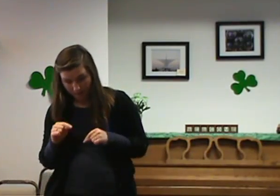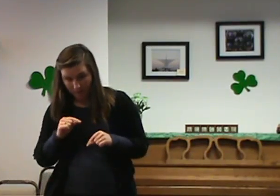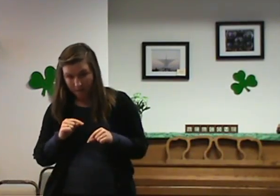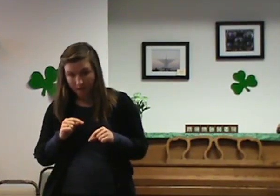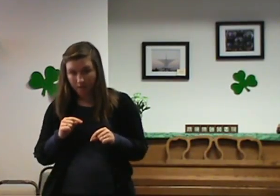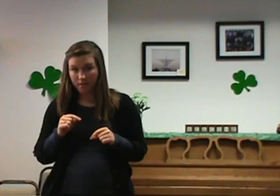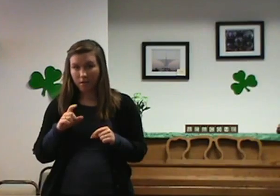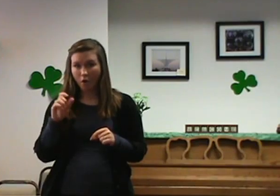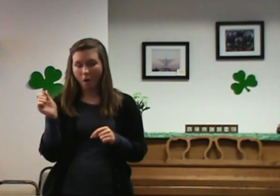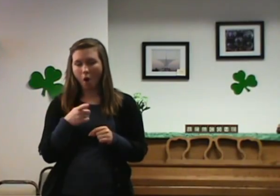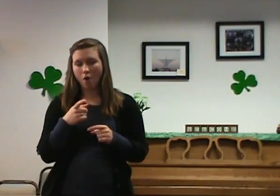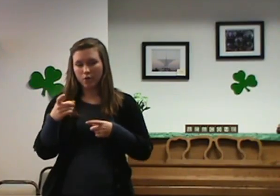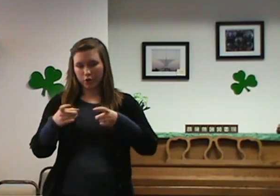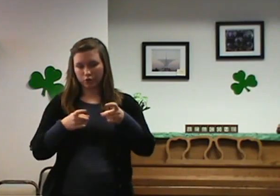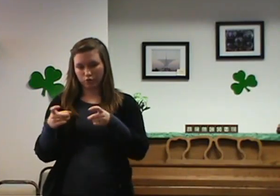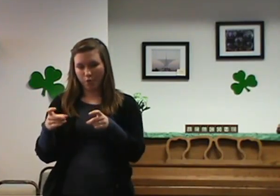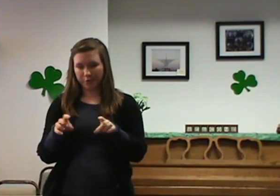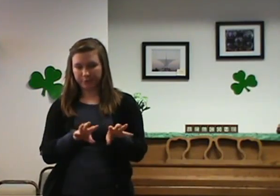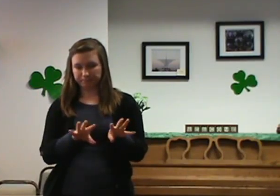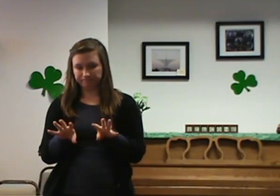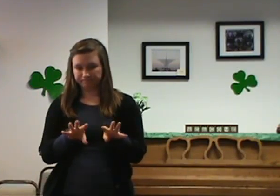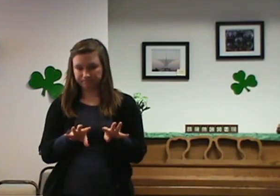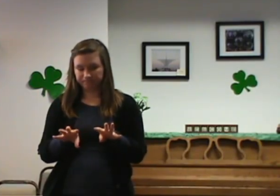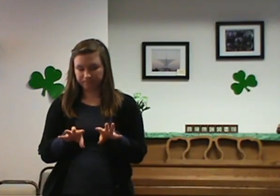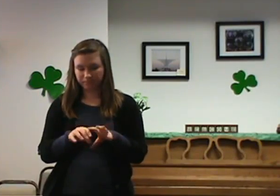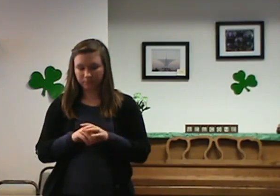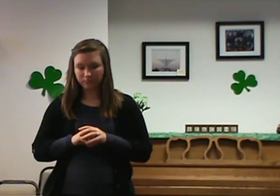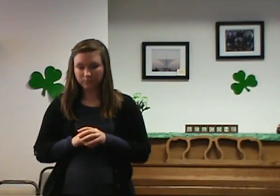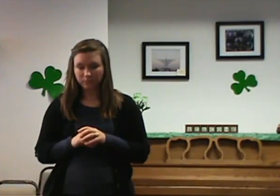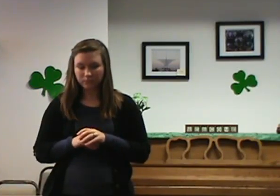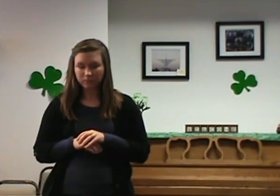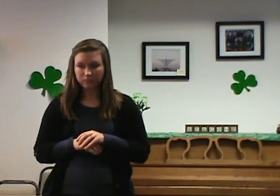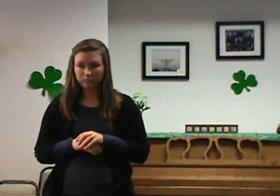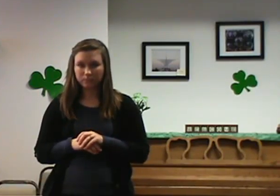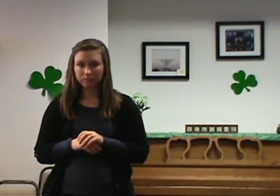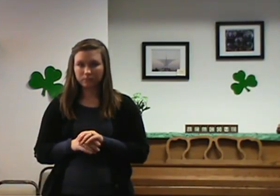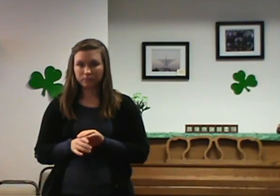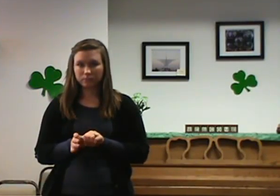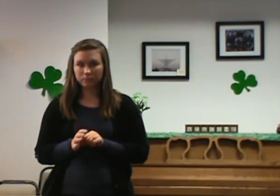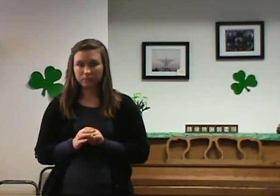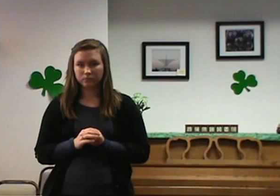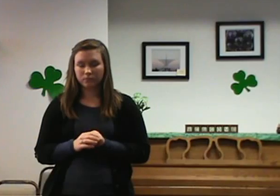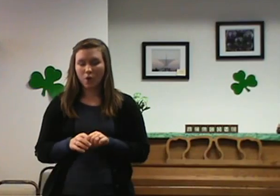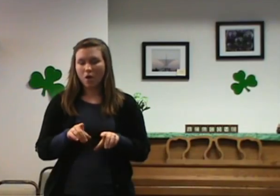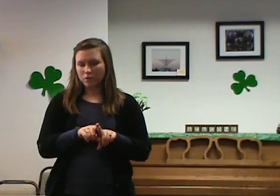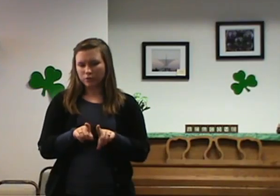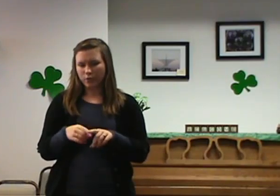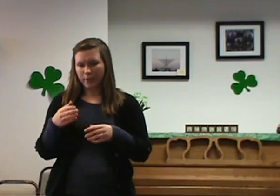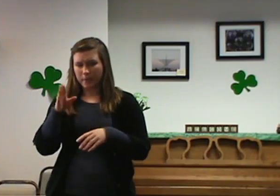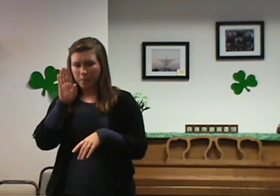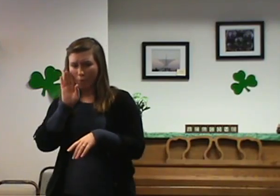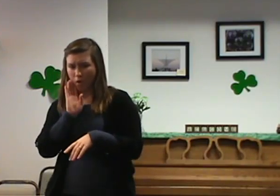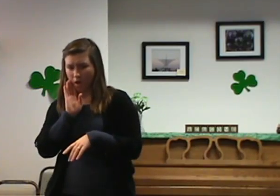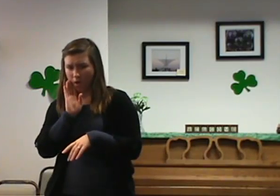controls. There's also what I went into, which is a brown one, and this is your guide for all of the different Okay, that's